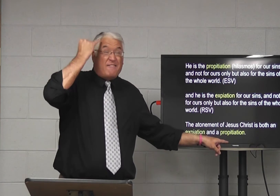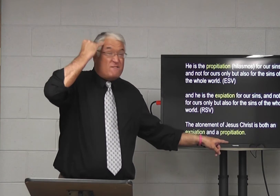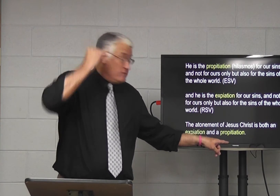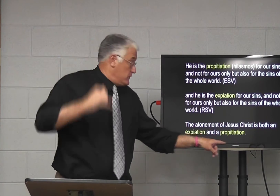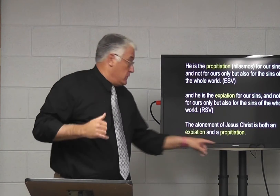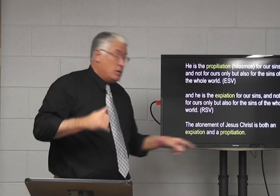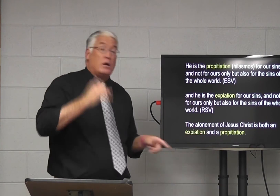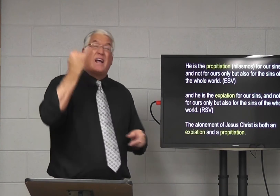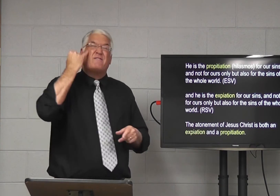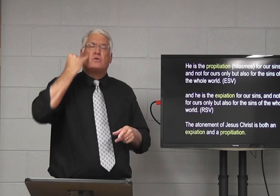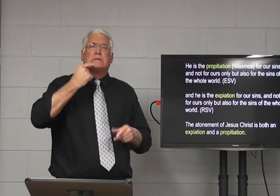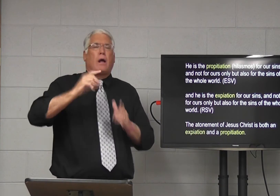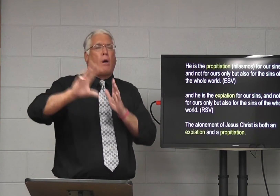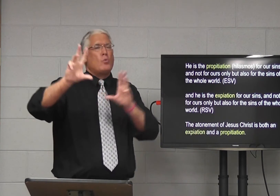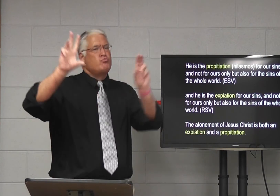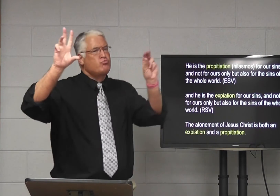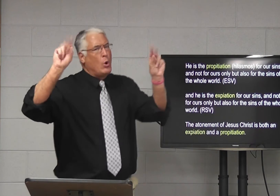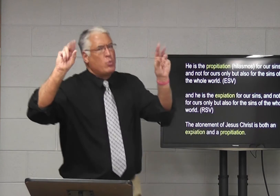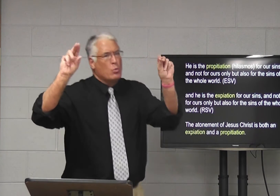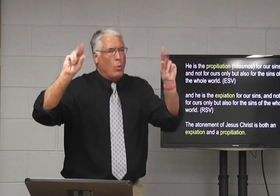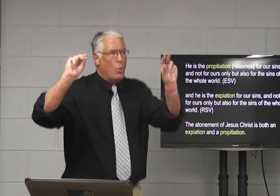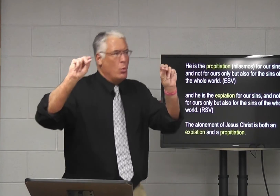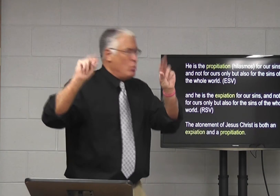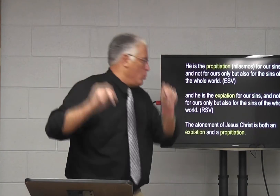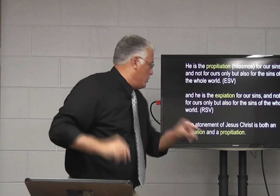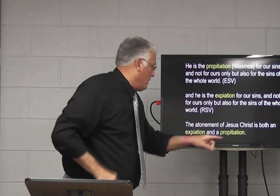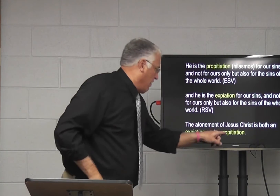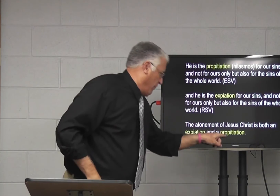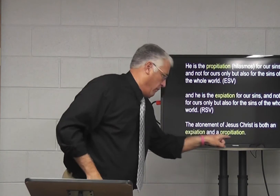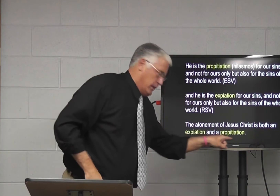So if you say, no.